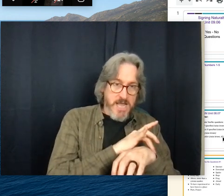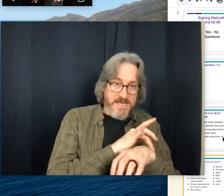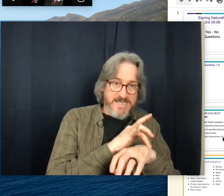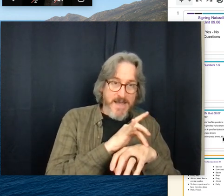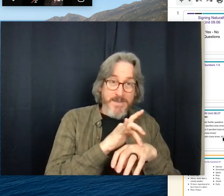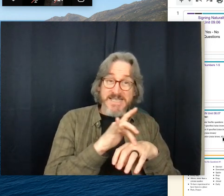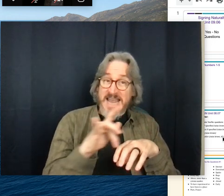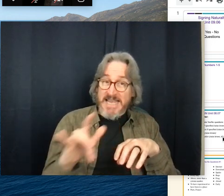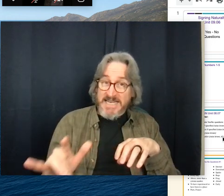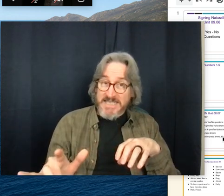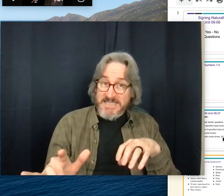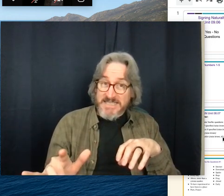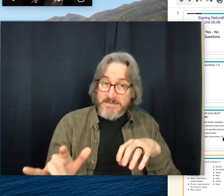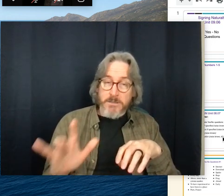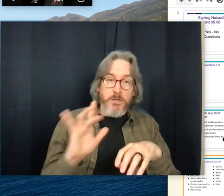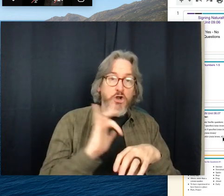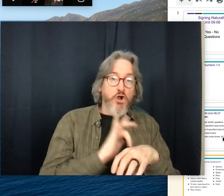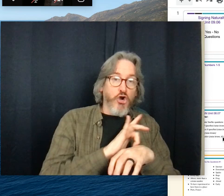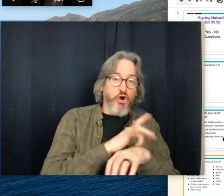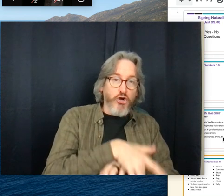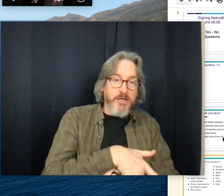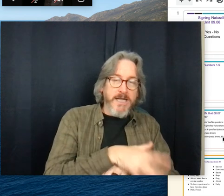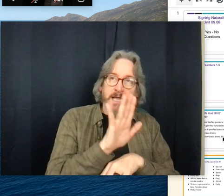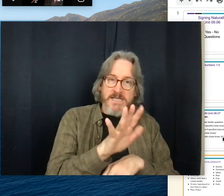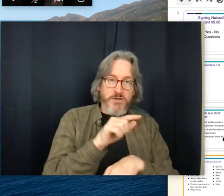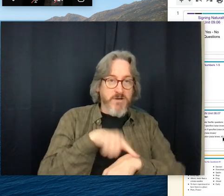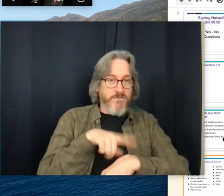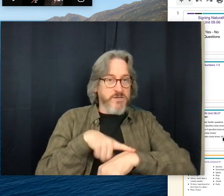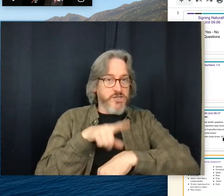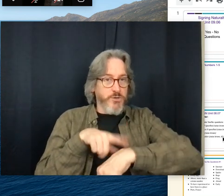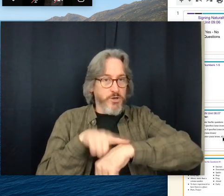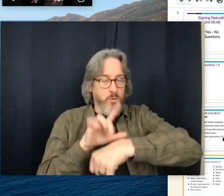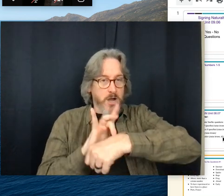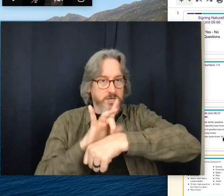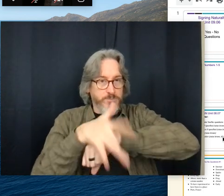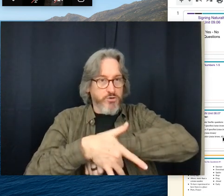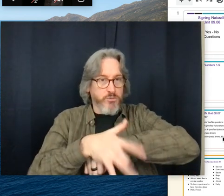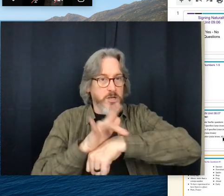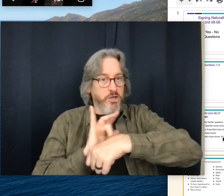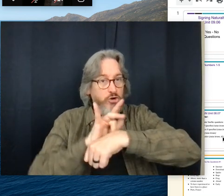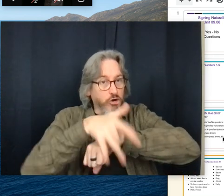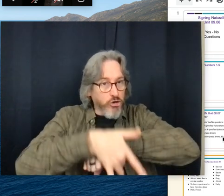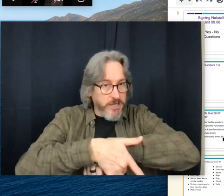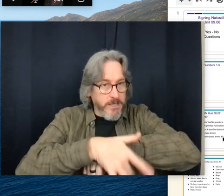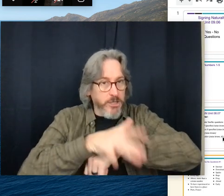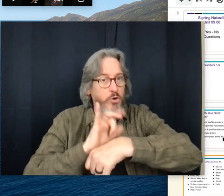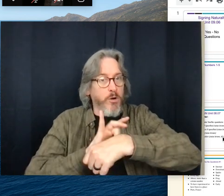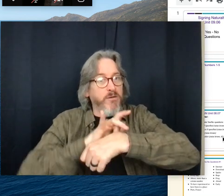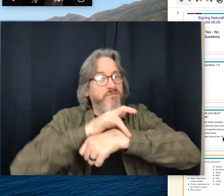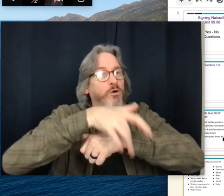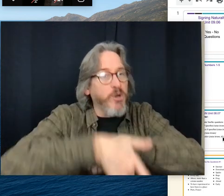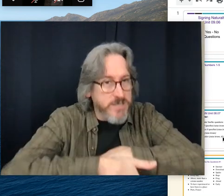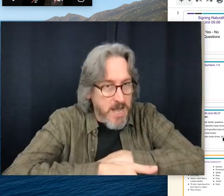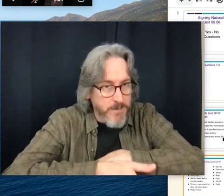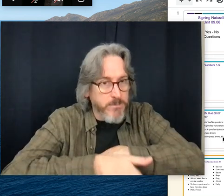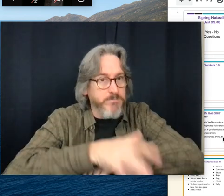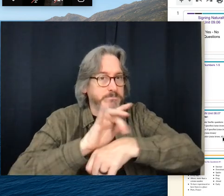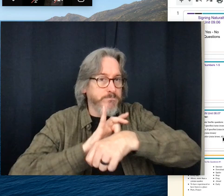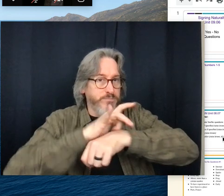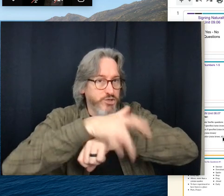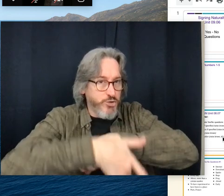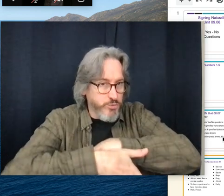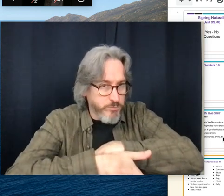fingertips, because that means naked. Early is in reference to your watch. You're early. You're before your